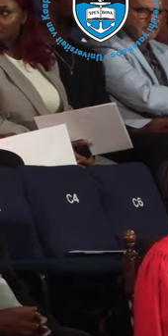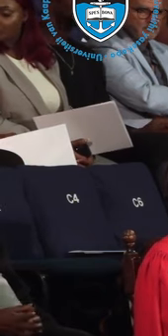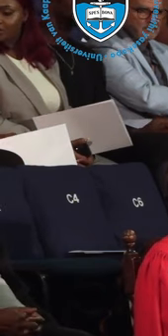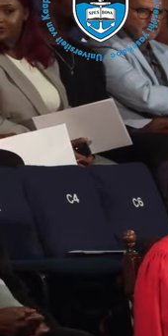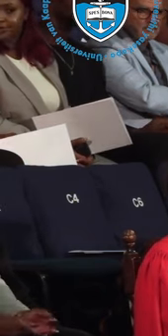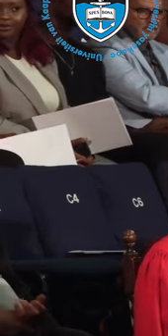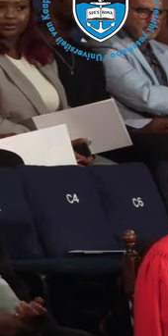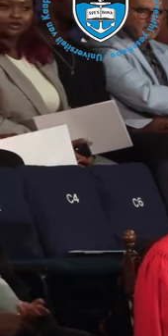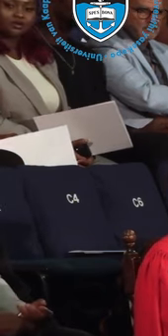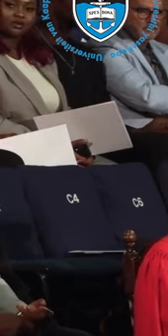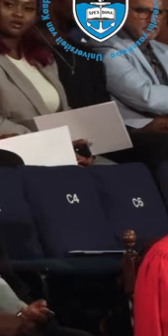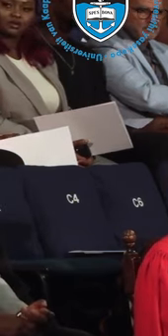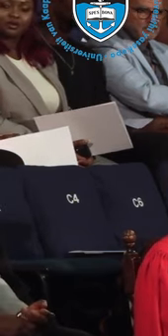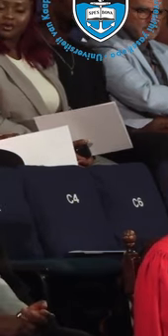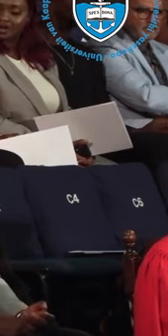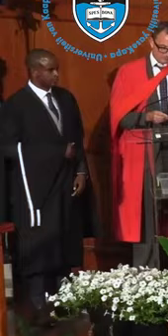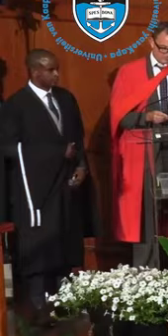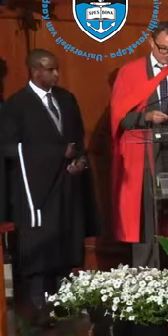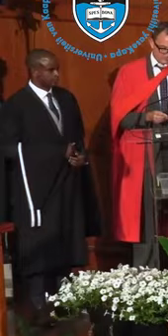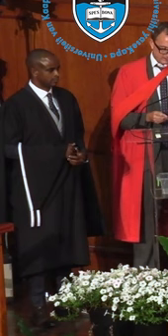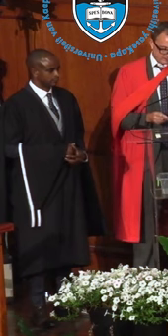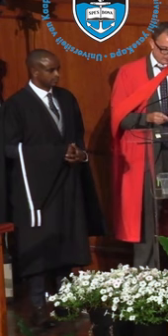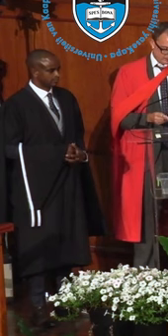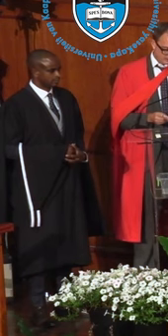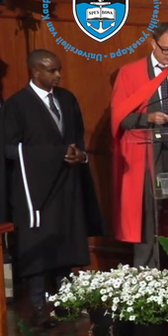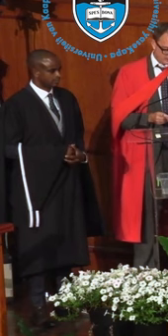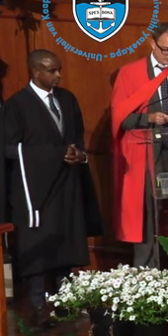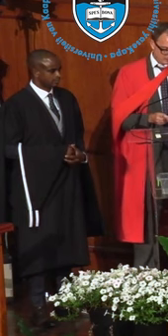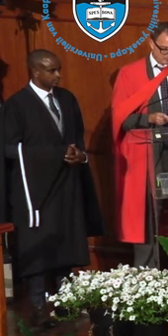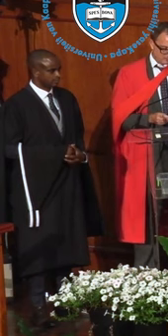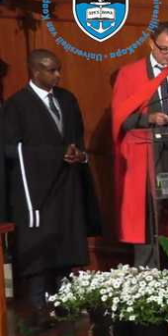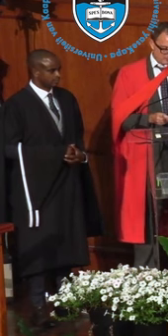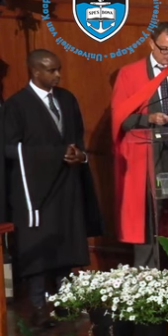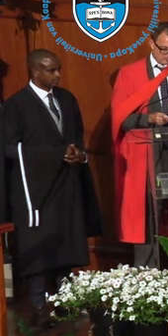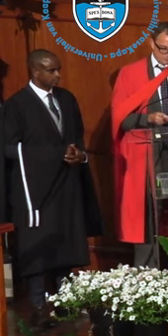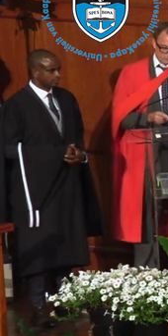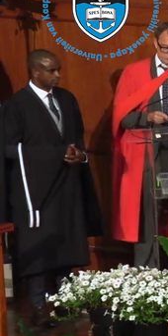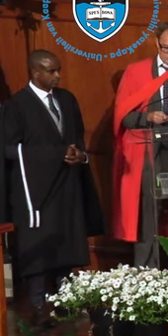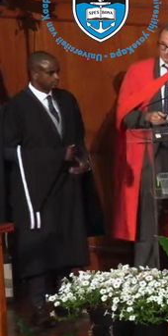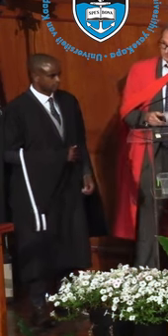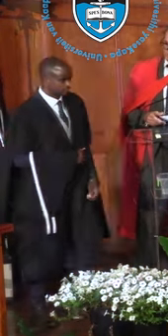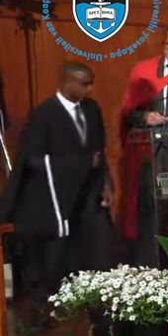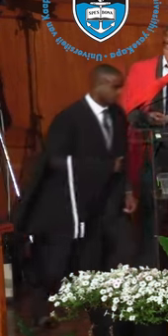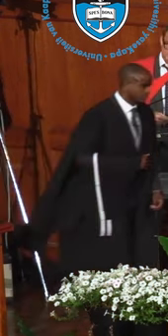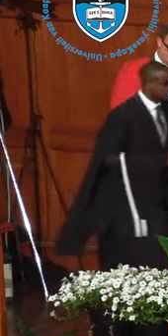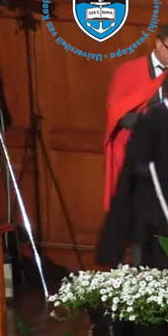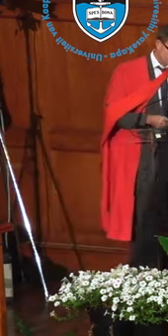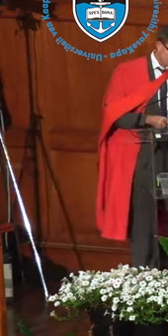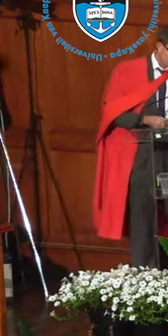For a Master of Geotechnical Engineering, with distinction, Gerald Nyasha Mugutu.